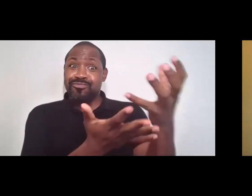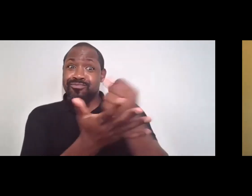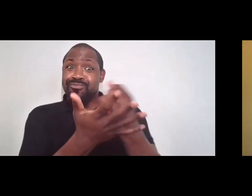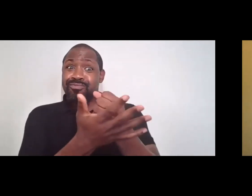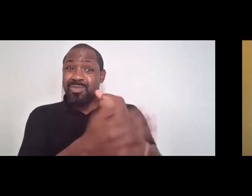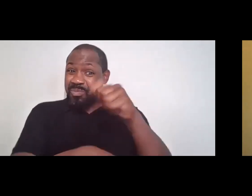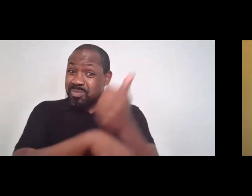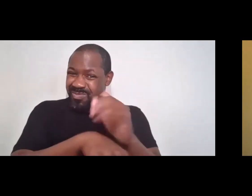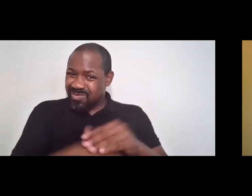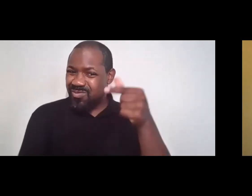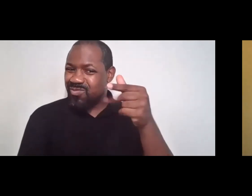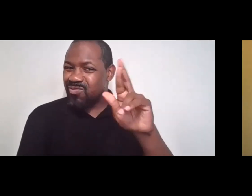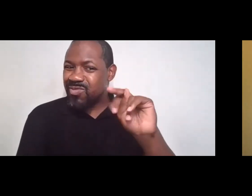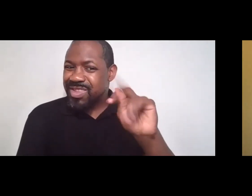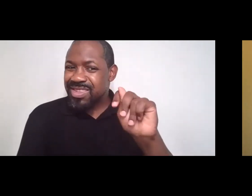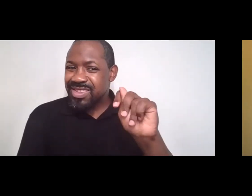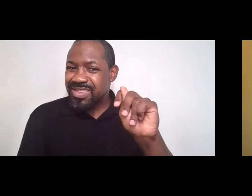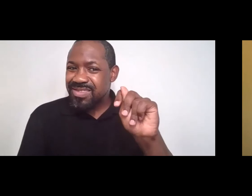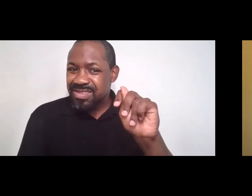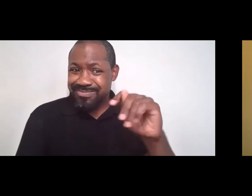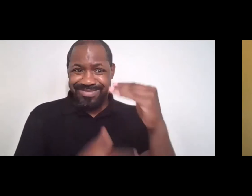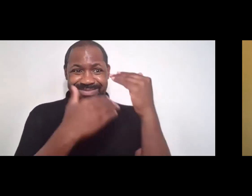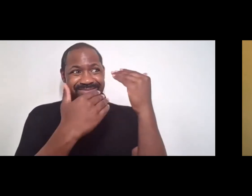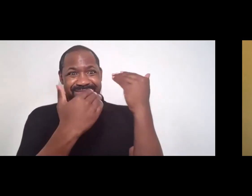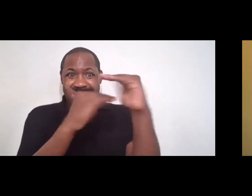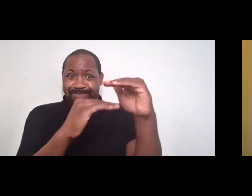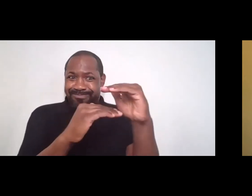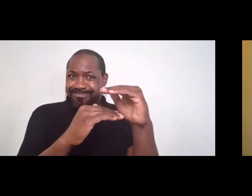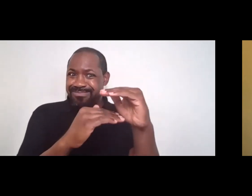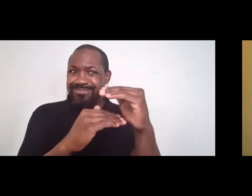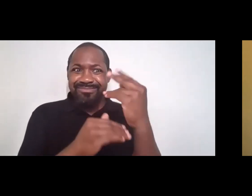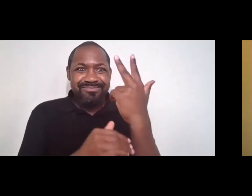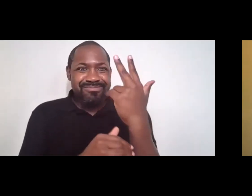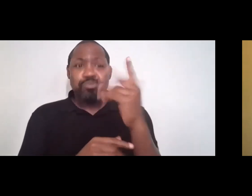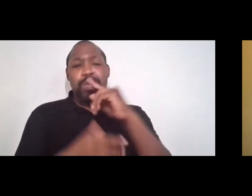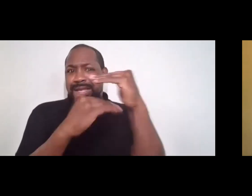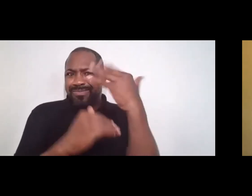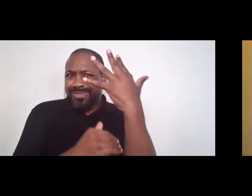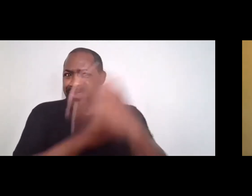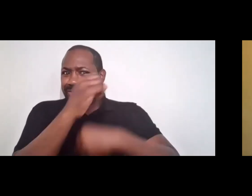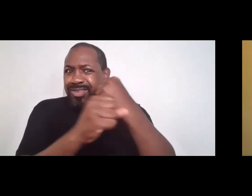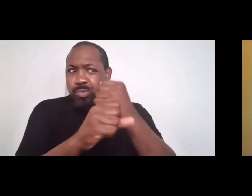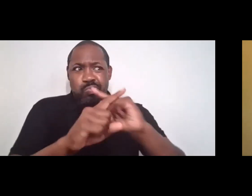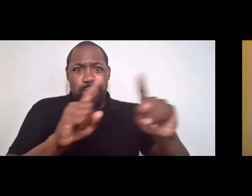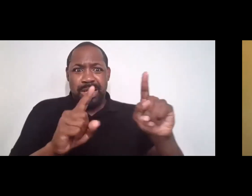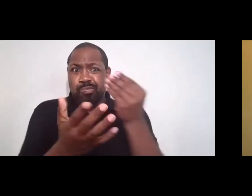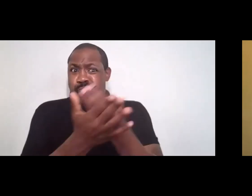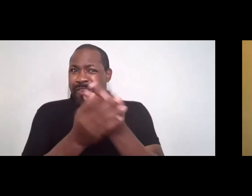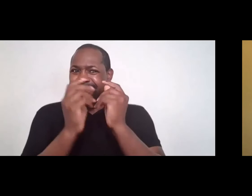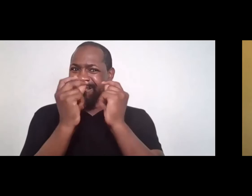I know that the money that we've gotten from the HSTP program, it was a grant. It is limited and funded. I believe it's up to 5 years,